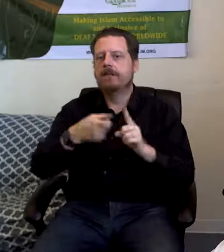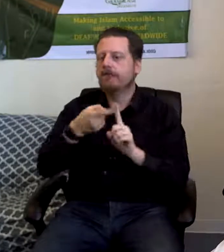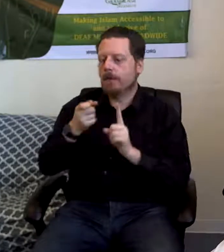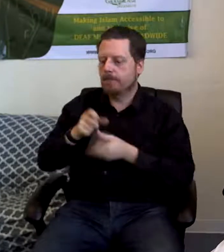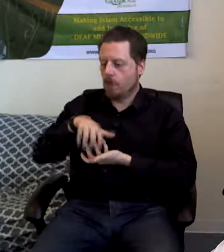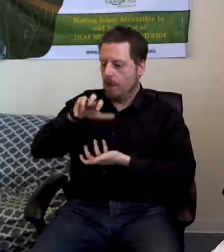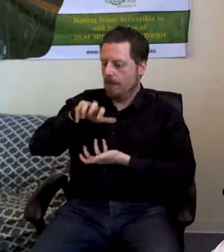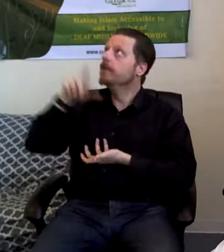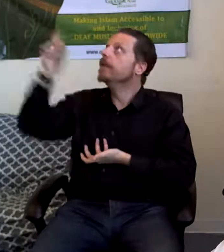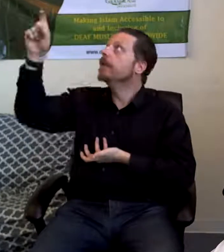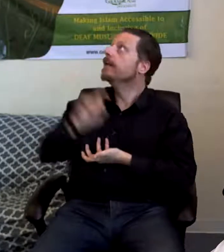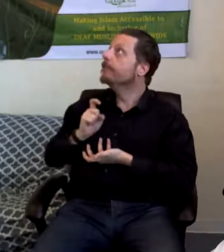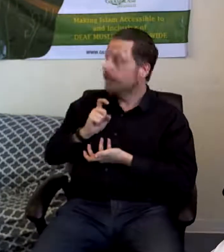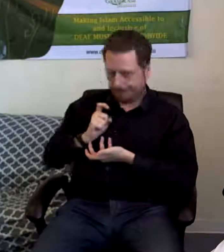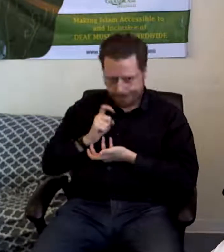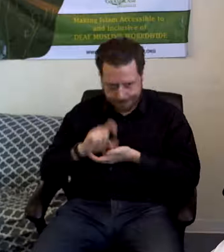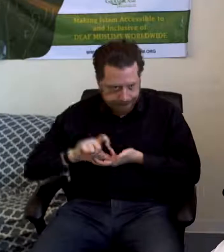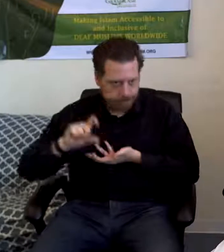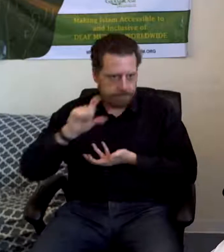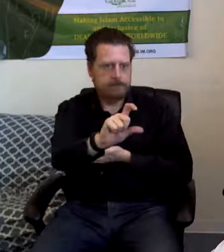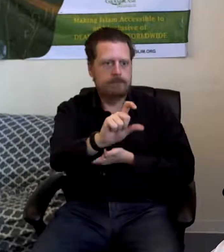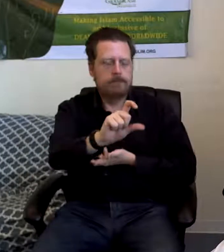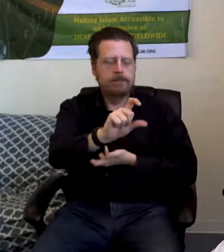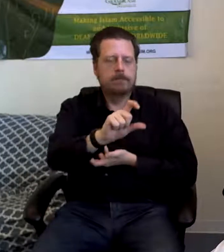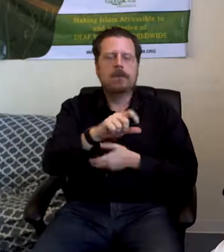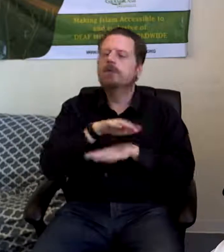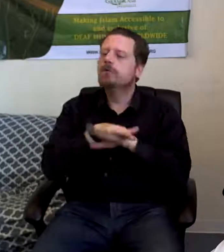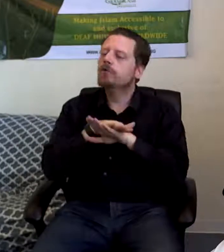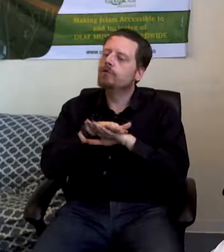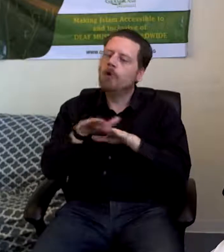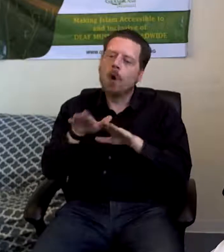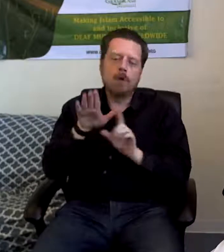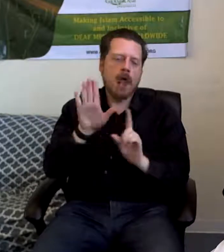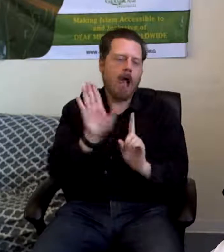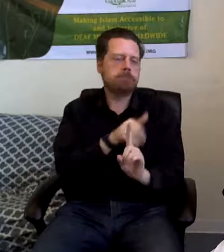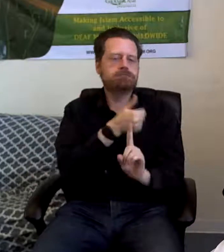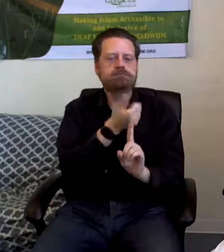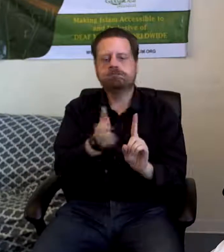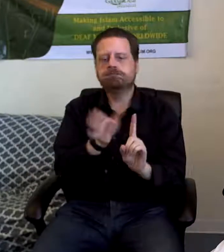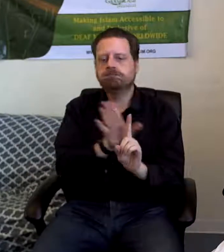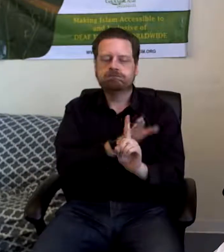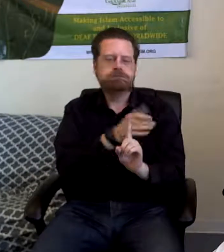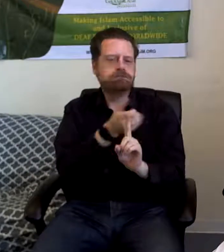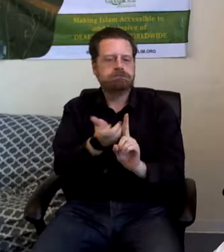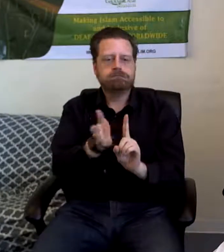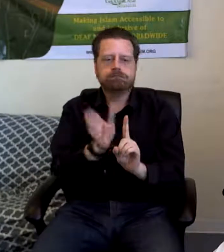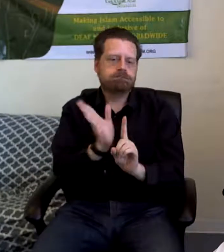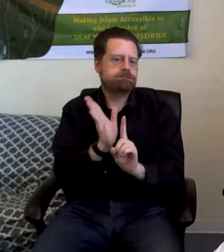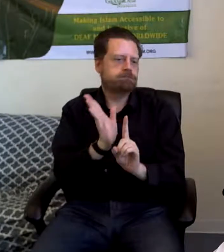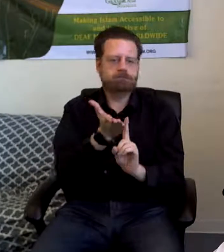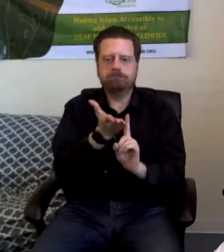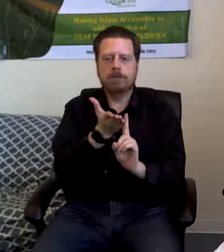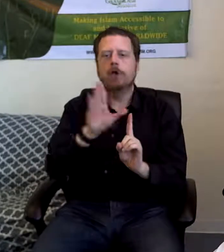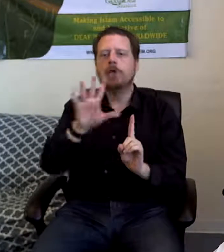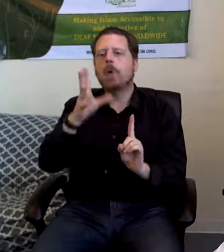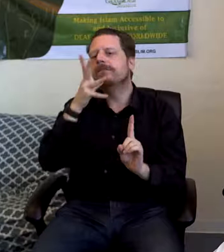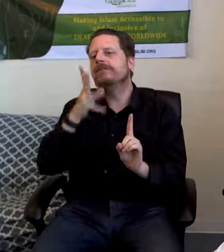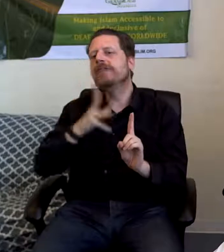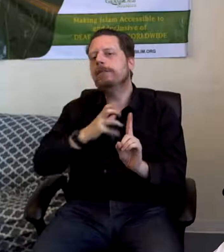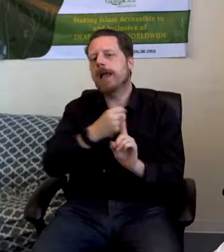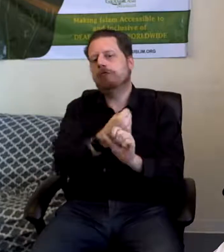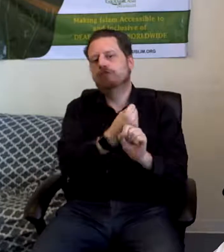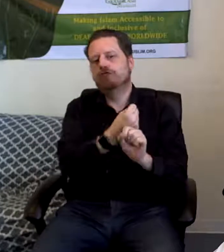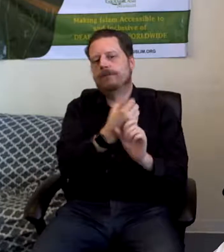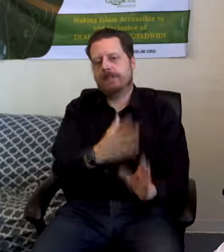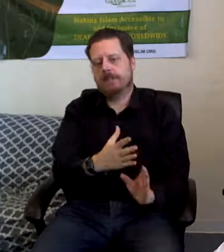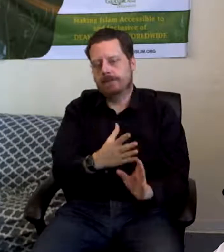Allah has provided for you, and do not coerce your female